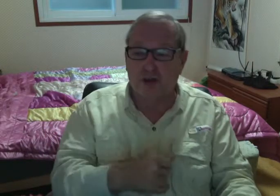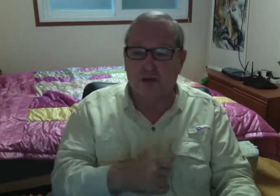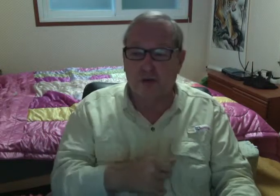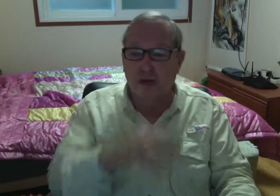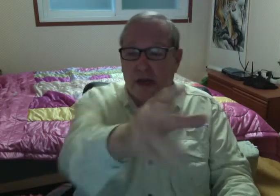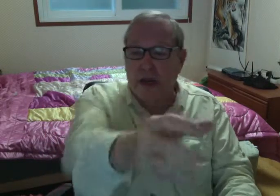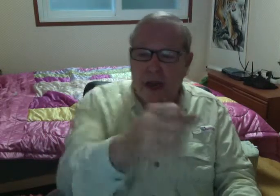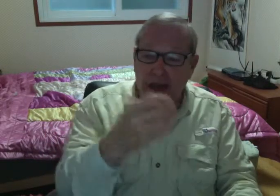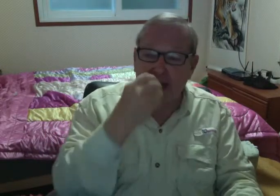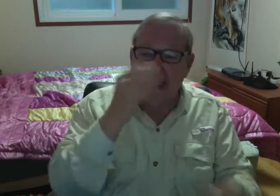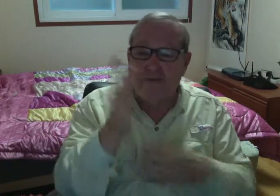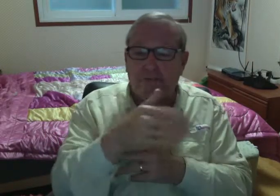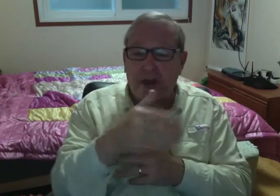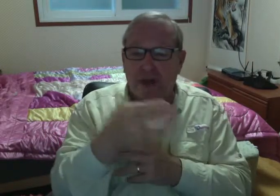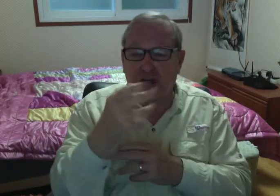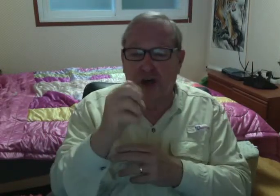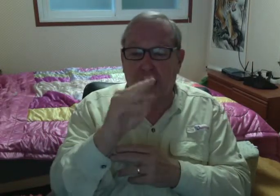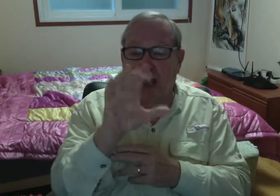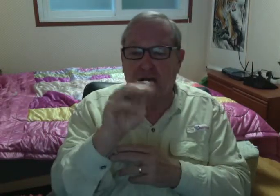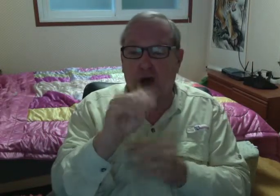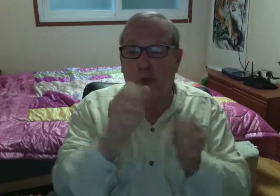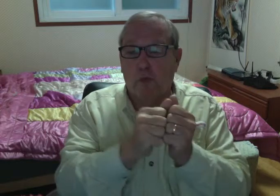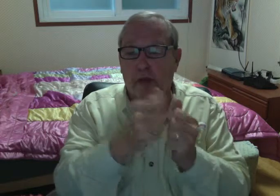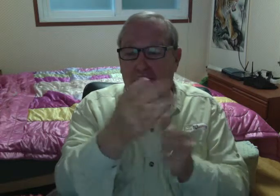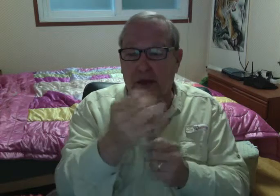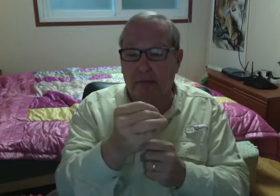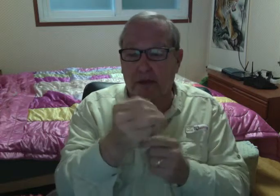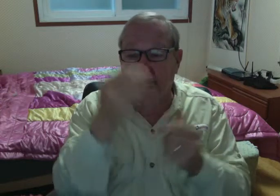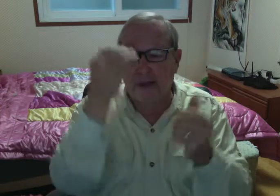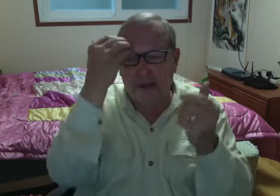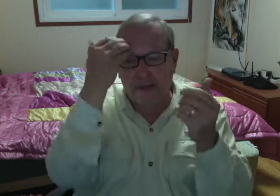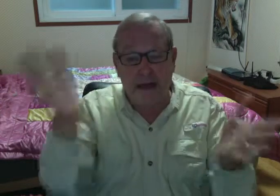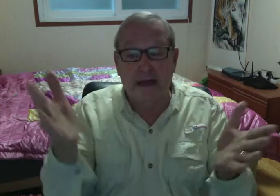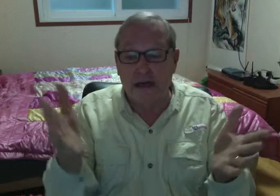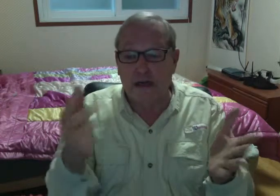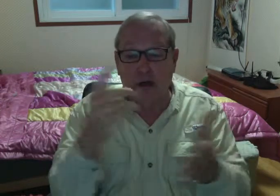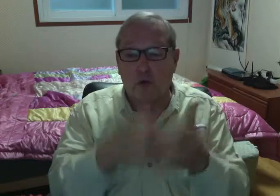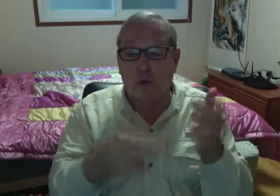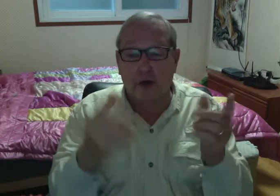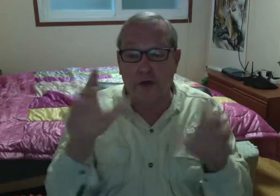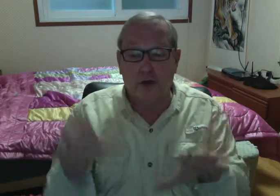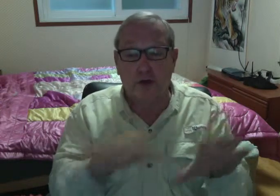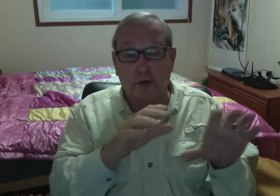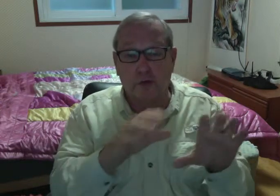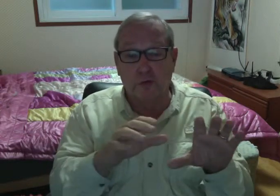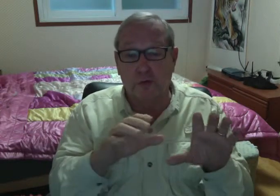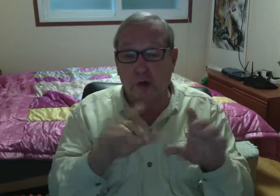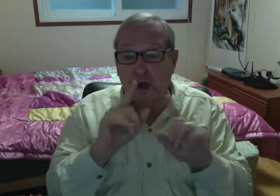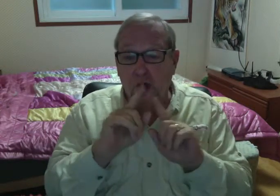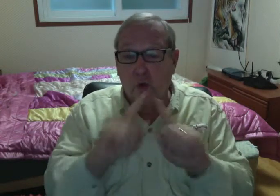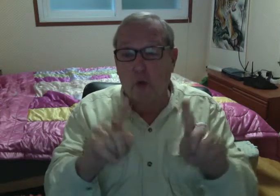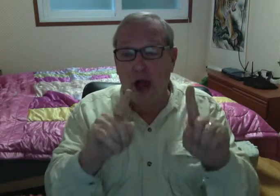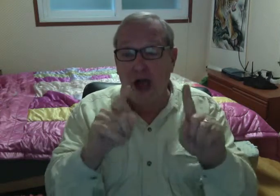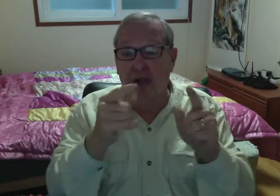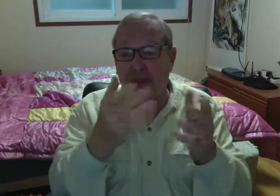and they didn't know what to do. While there, Jesus gave 3 wonderful gifts to